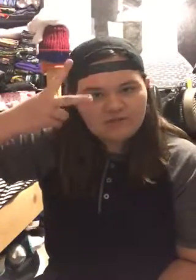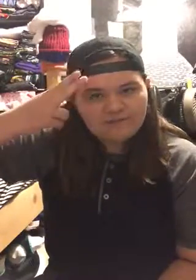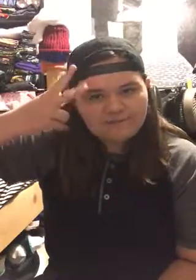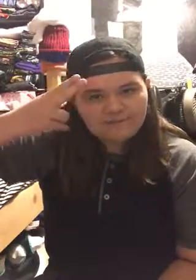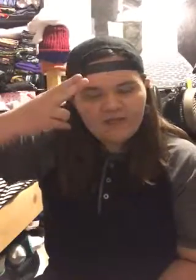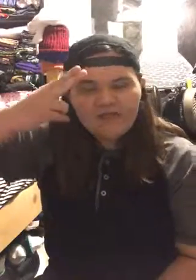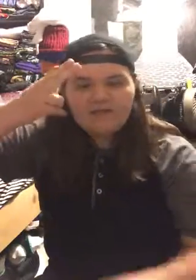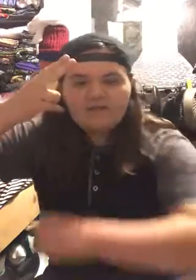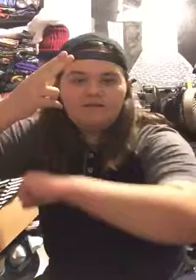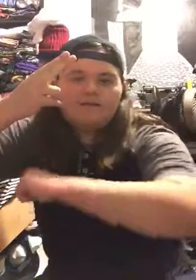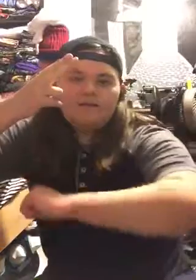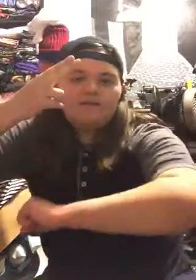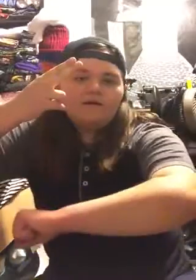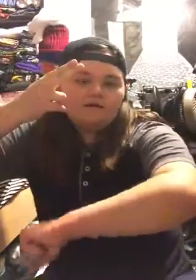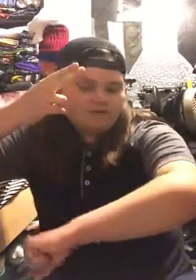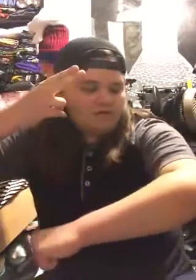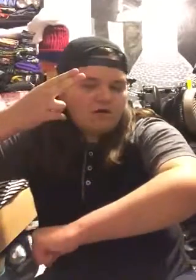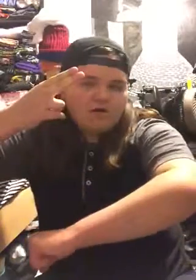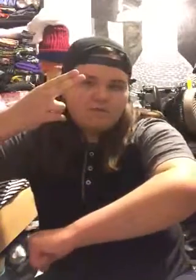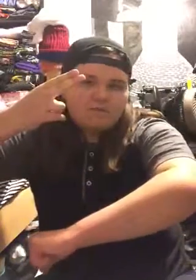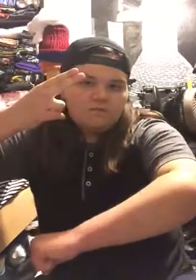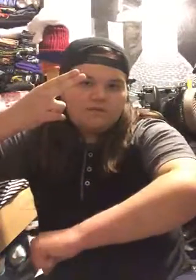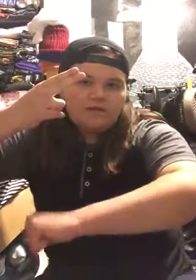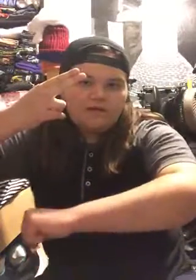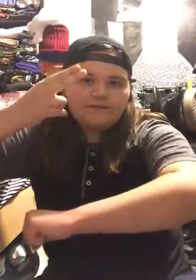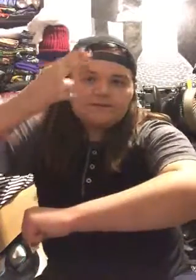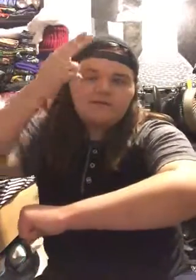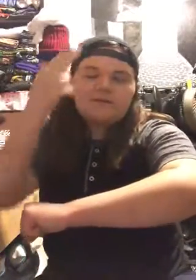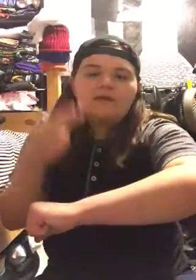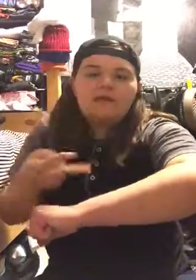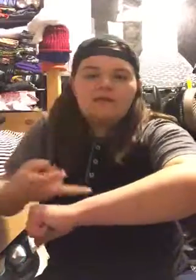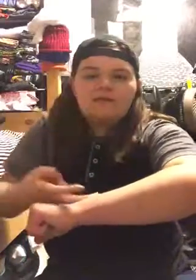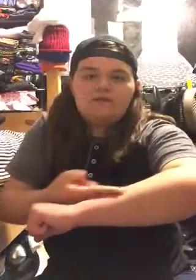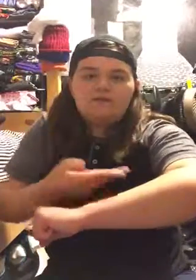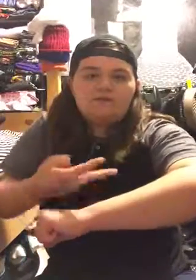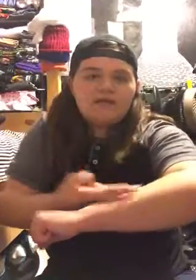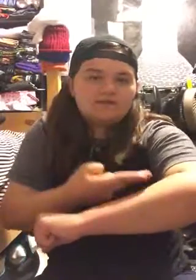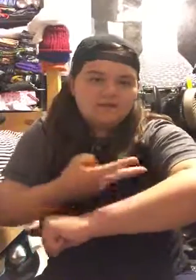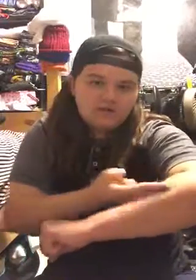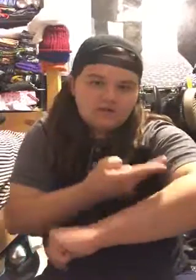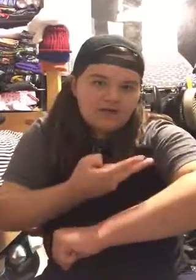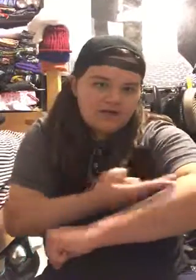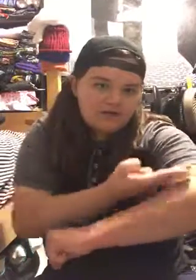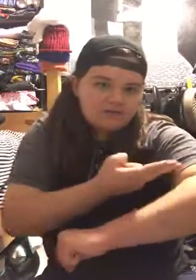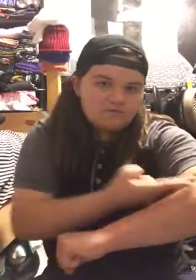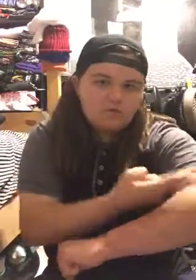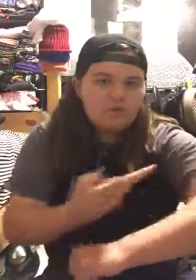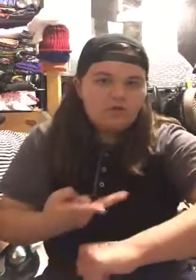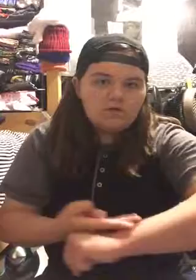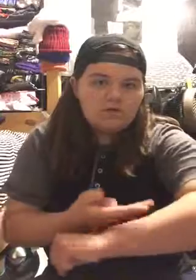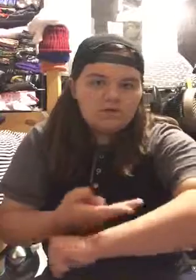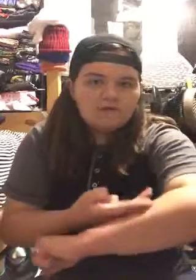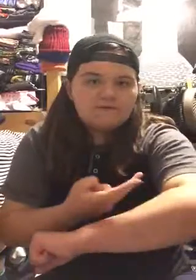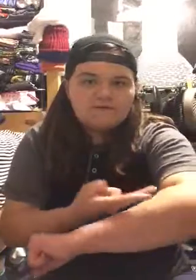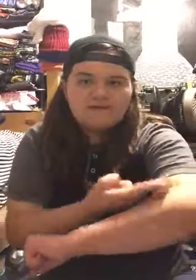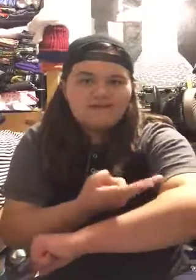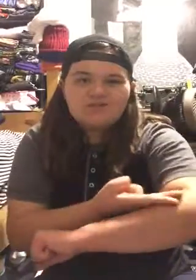shears. And then your arm, you like hold it up, and then you just act like you're cutting wool off, and that's